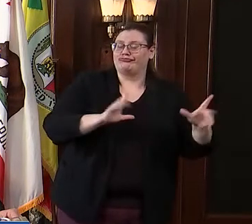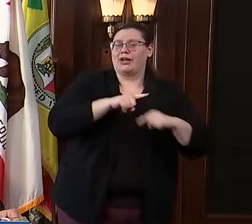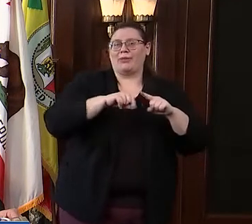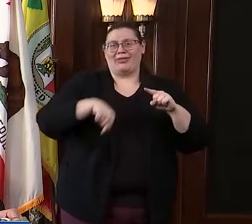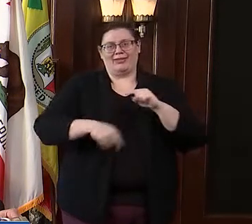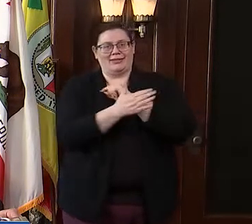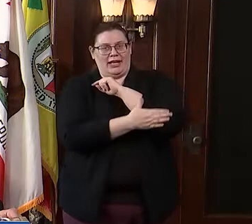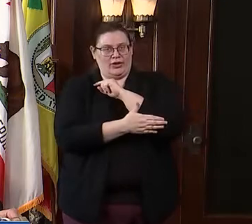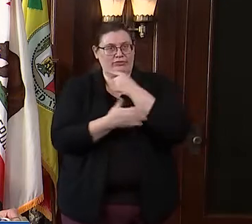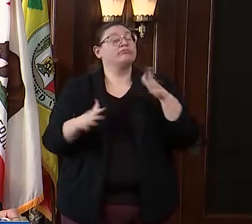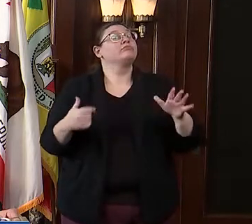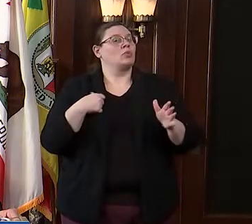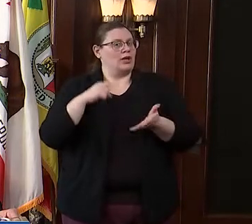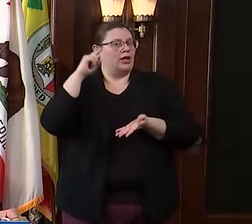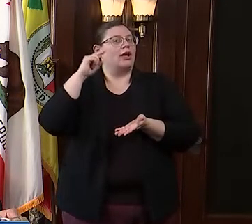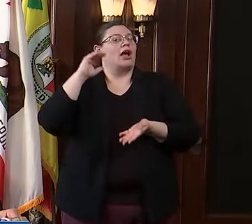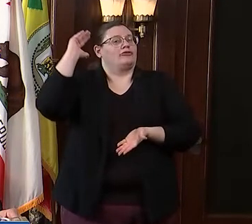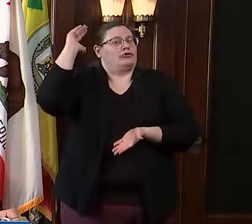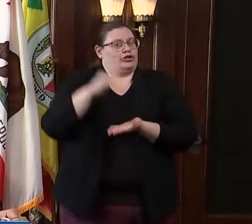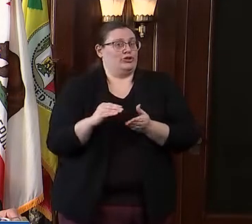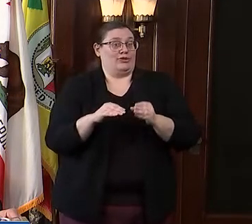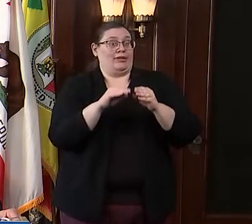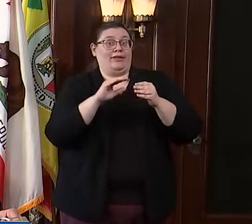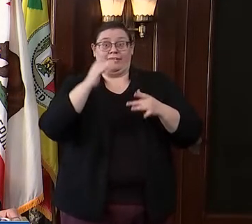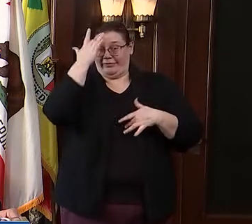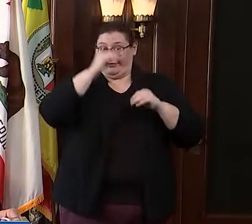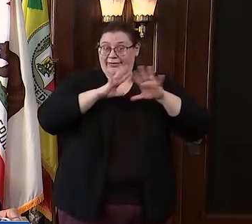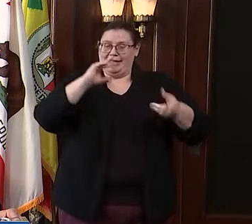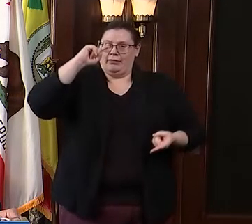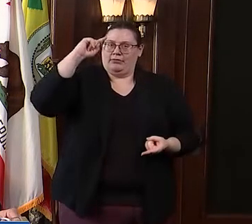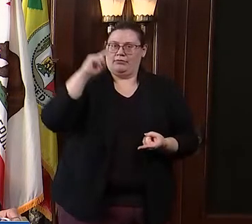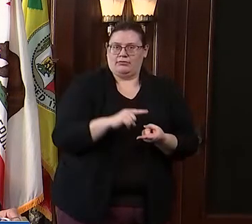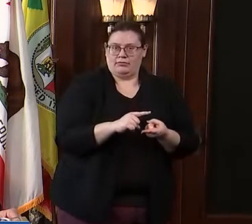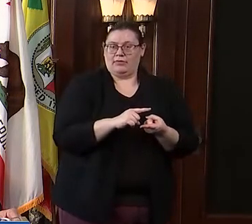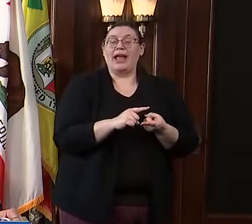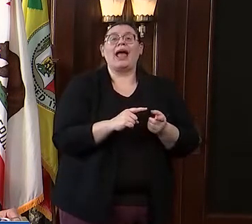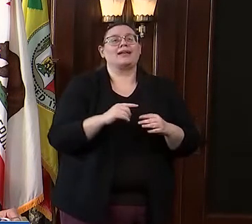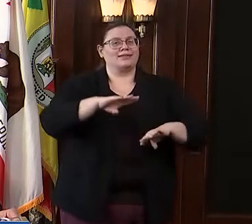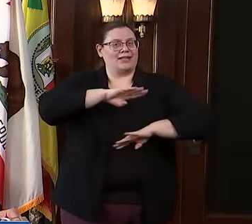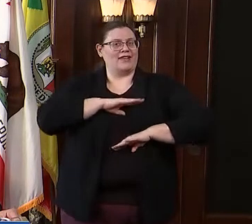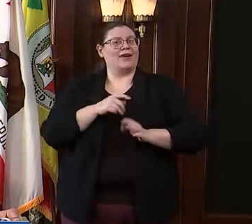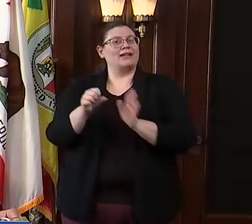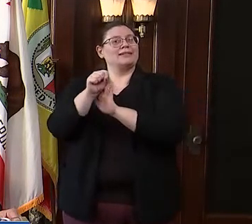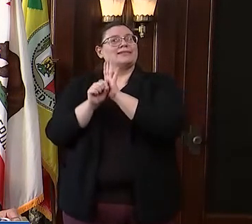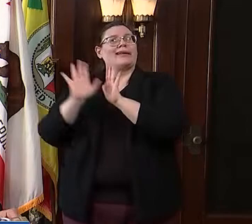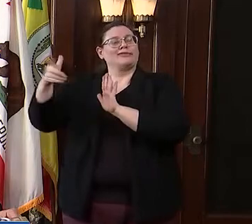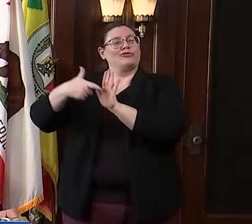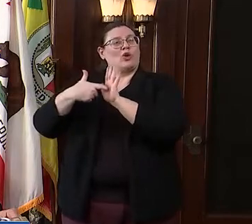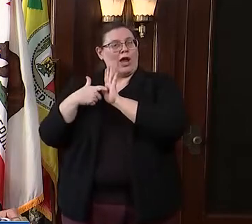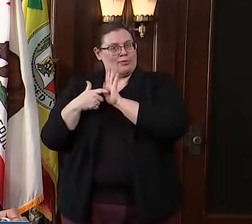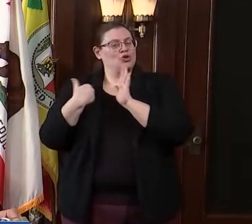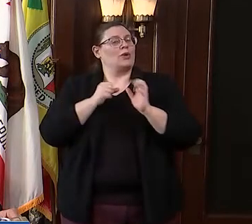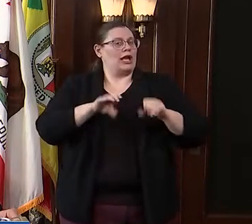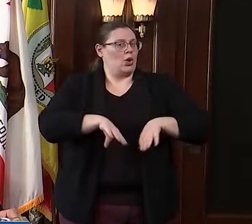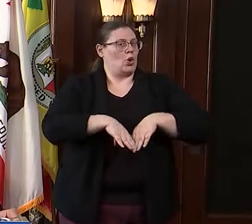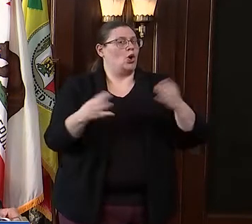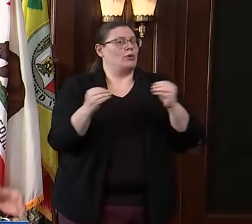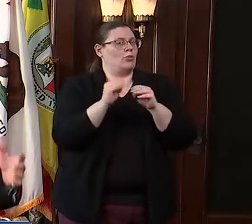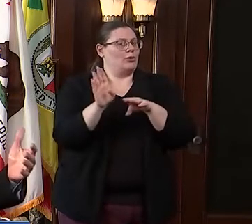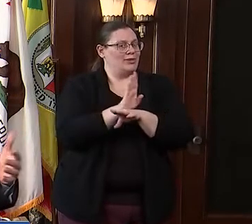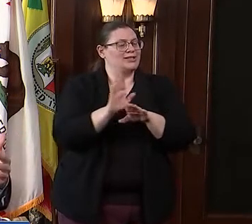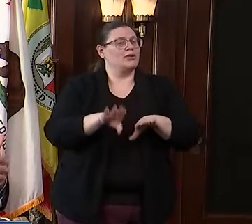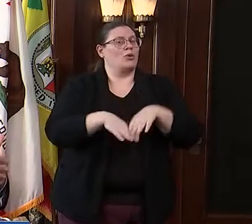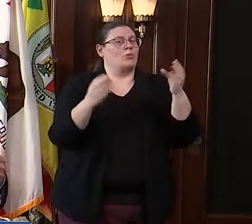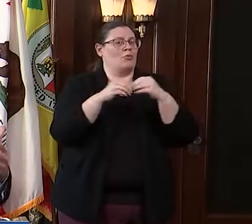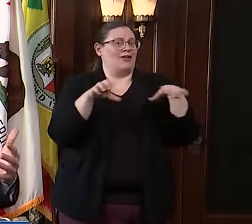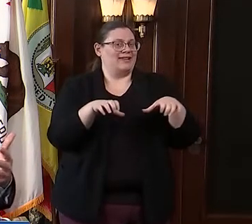It showed we have reduced the spread of the virus and met the state's criteria to open more businesses and activities. I know a